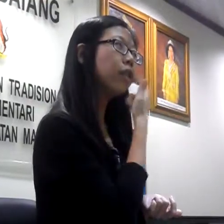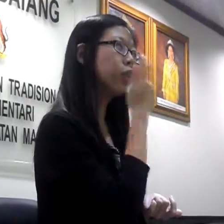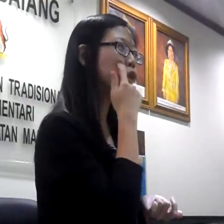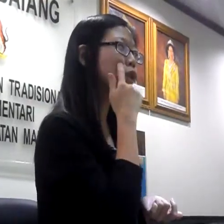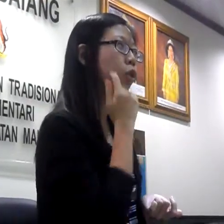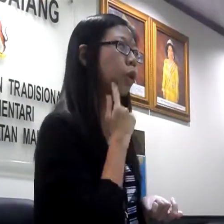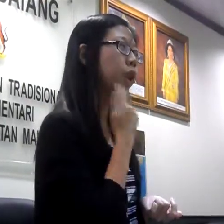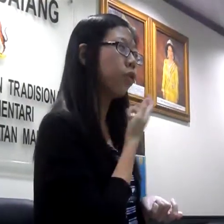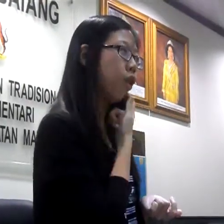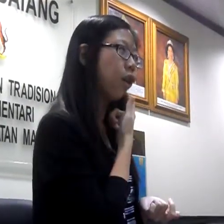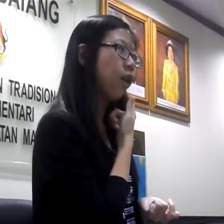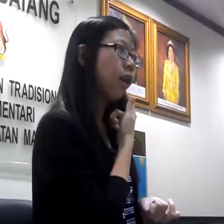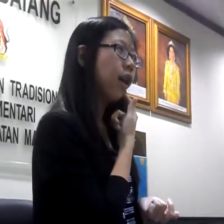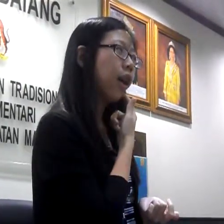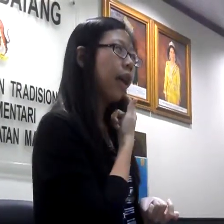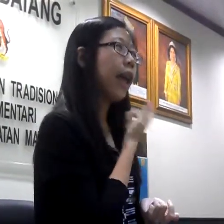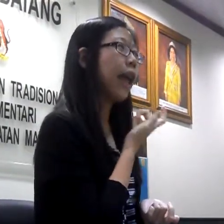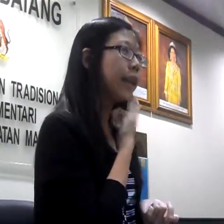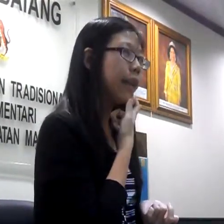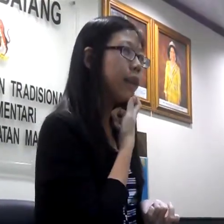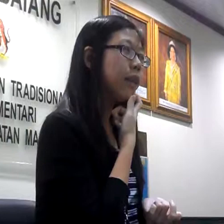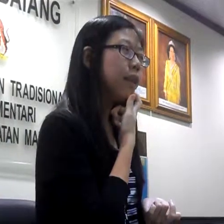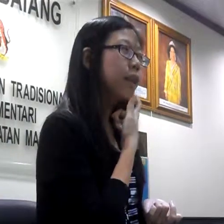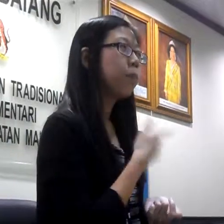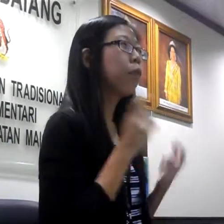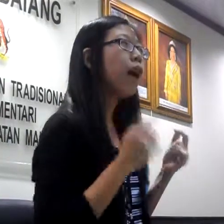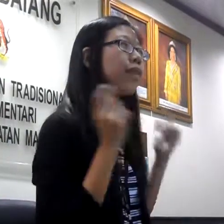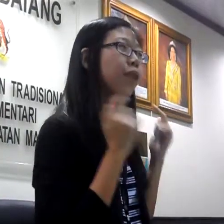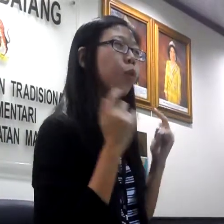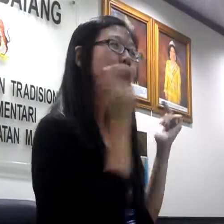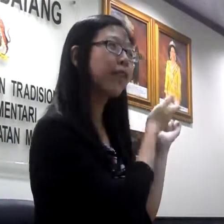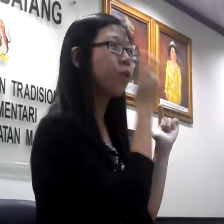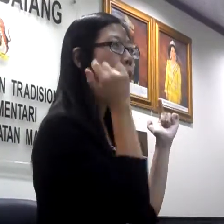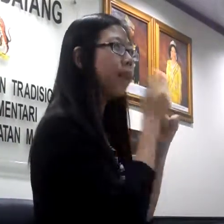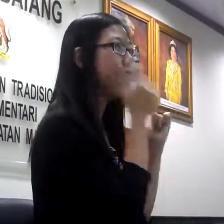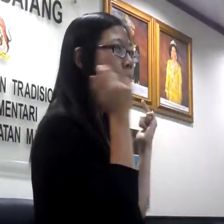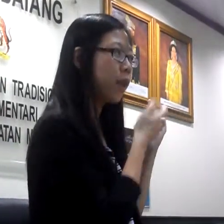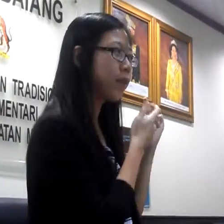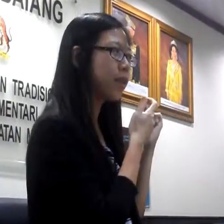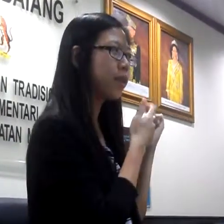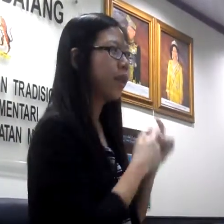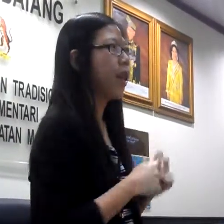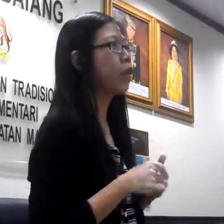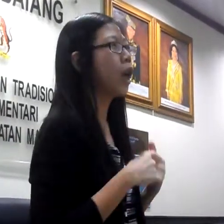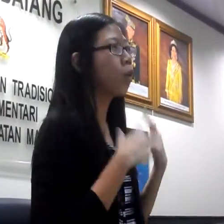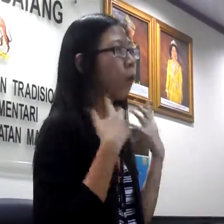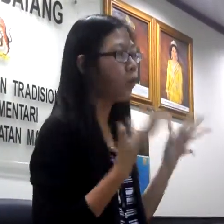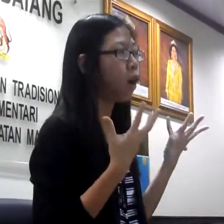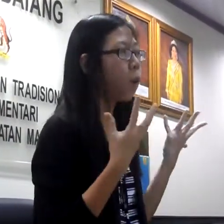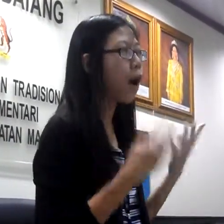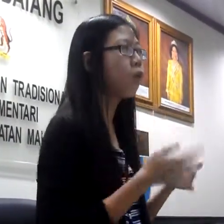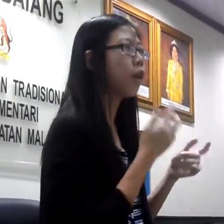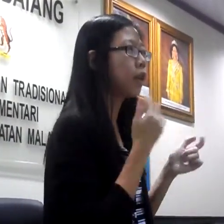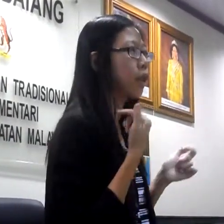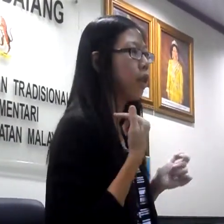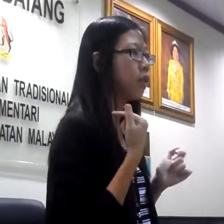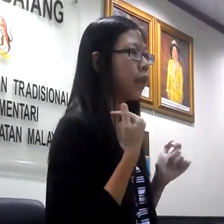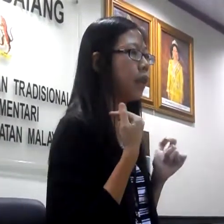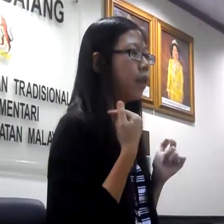one, two, three, four. And then, before I start to wear the wire, the braces, actually I have to wait for a while for the, how to say,